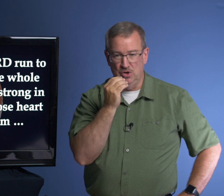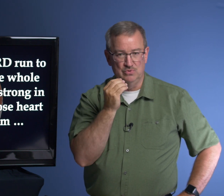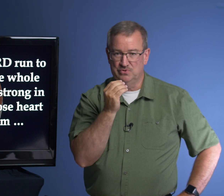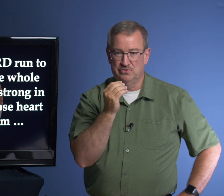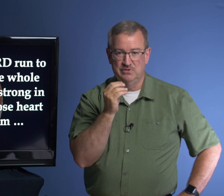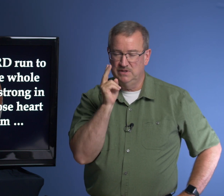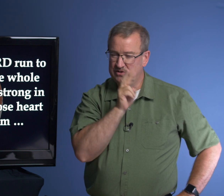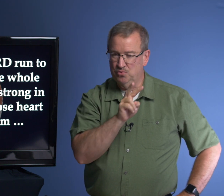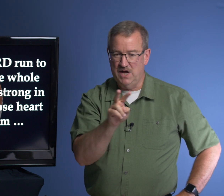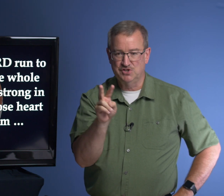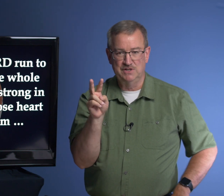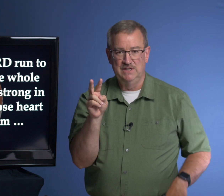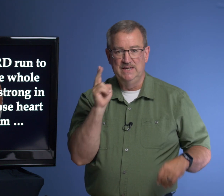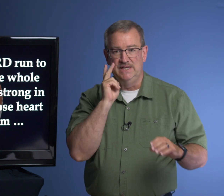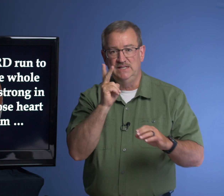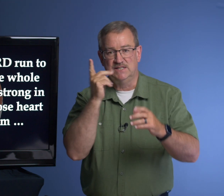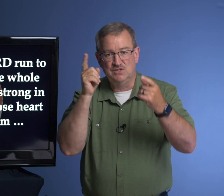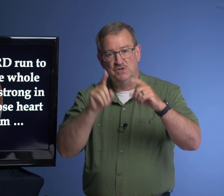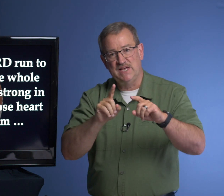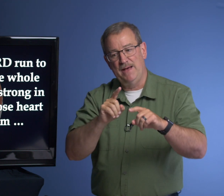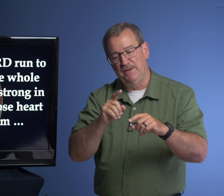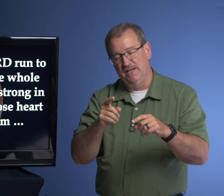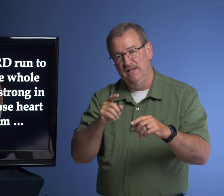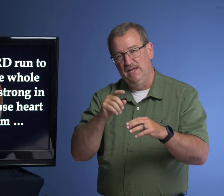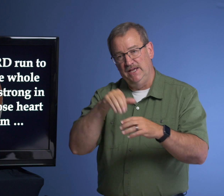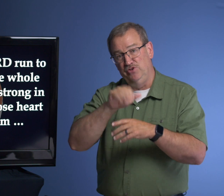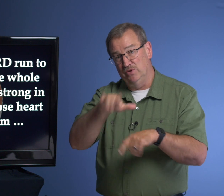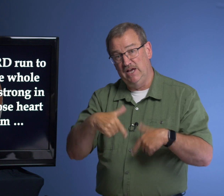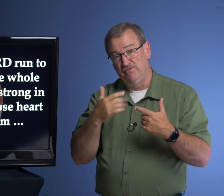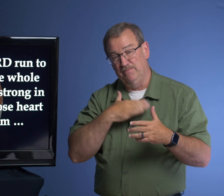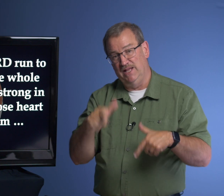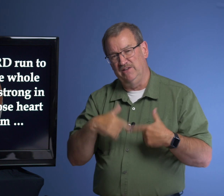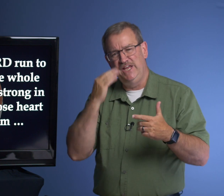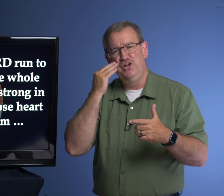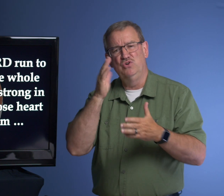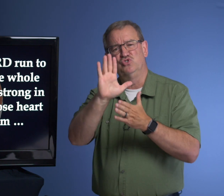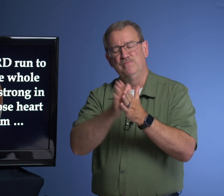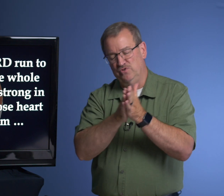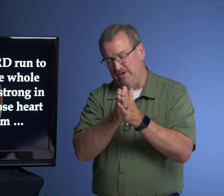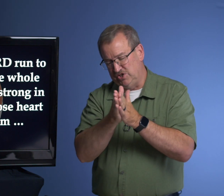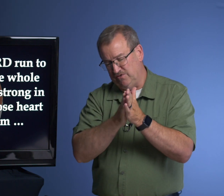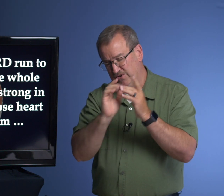close. He's watching. He sees what's happening in your life and my life. He knows your motivation for